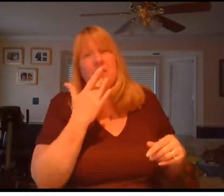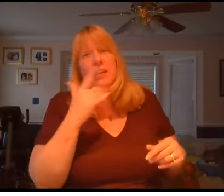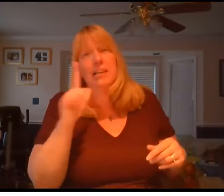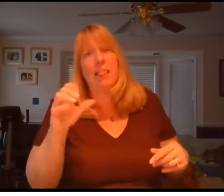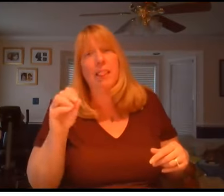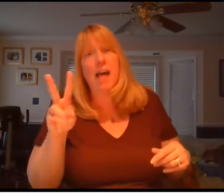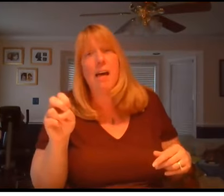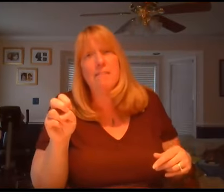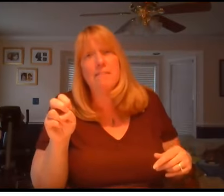fighter.